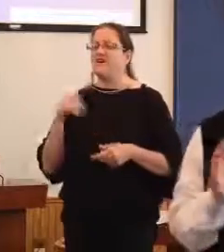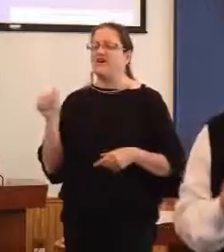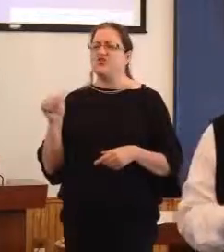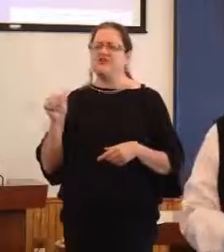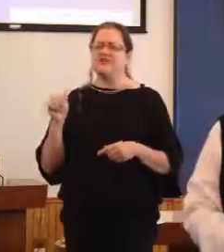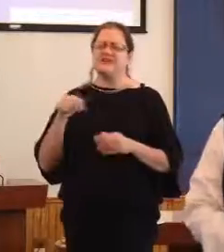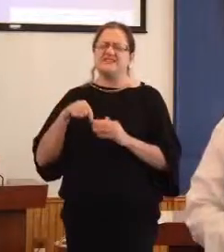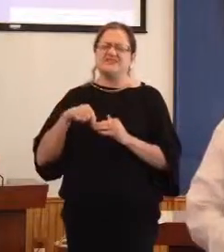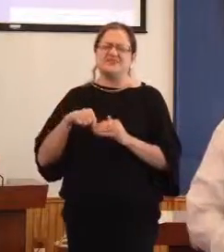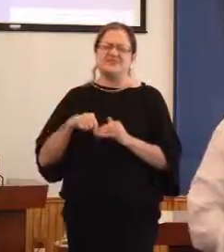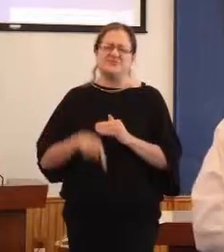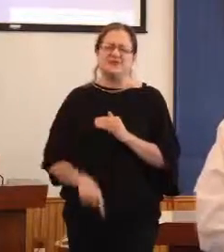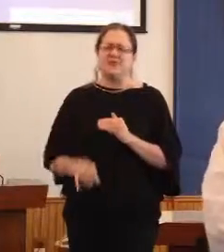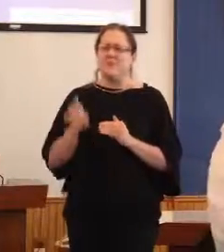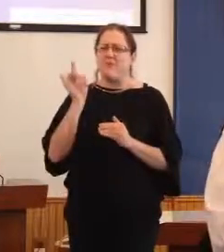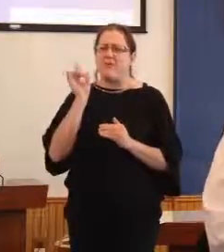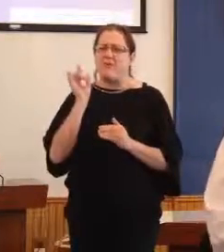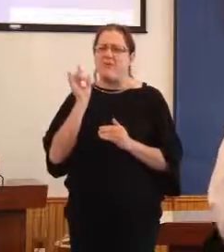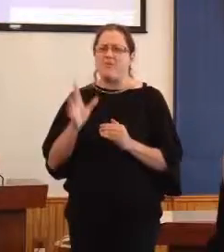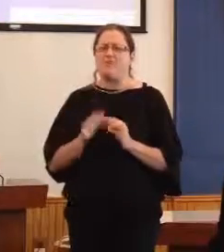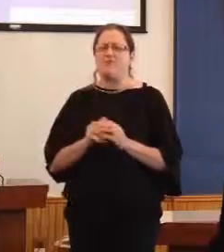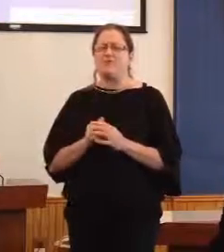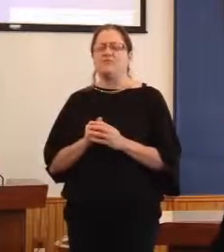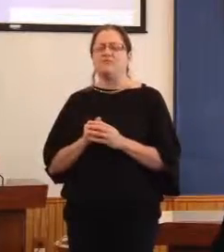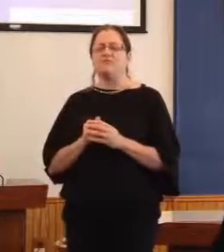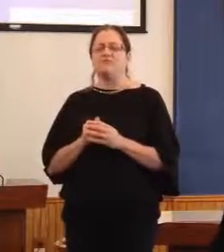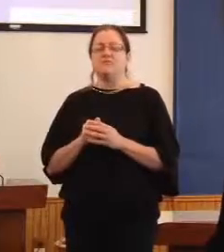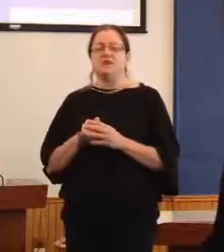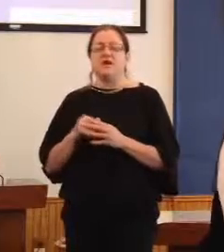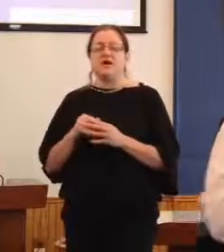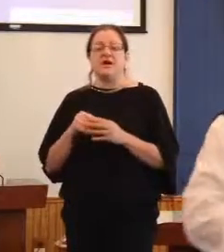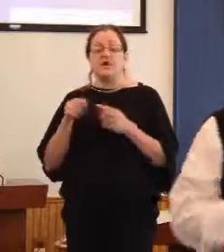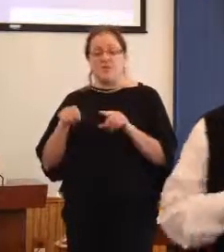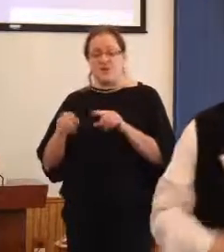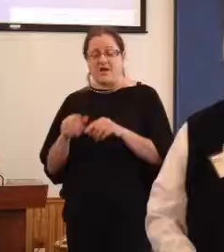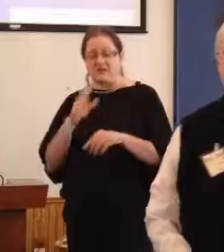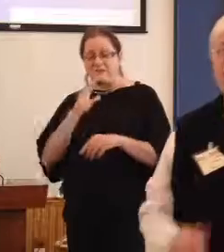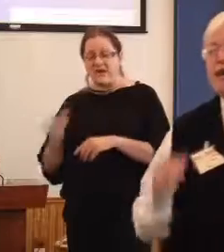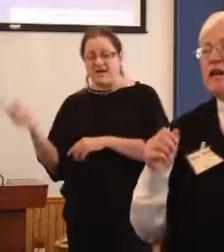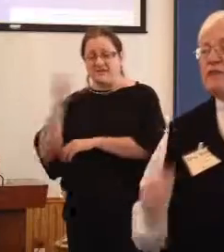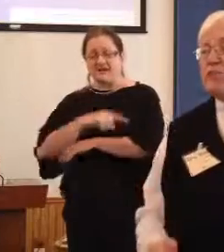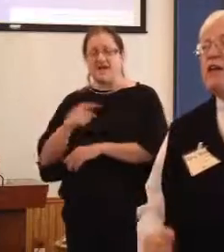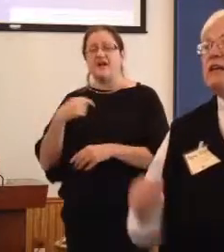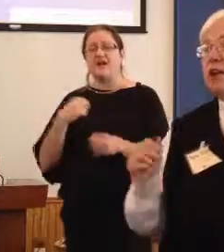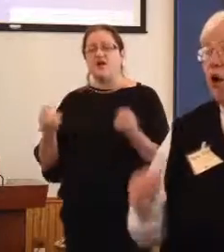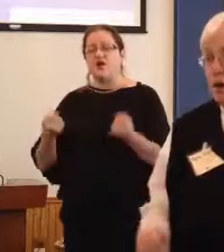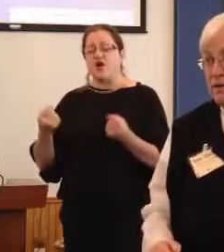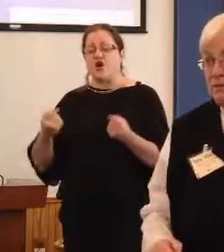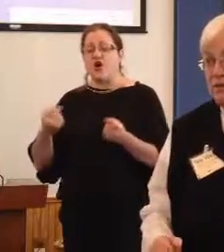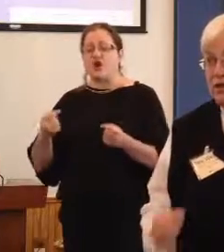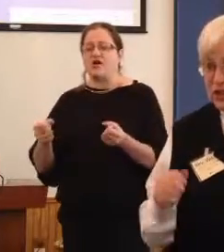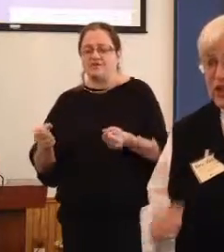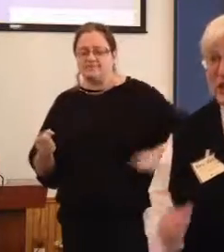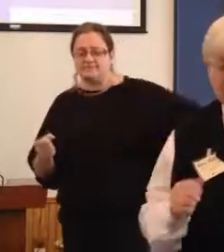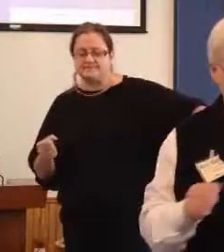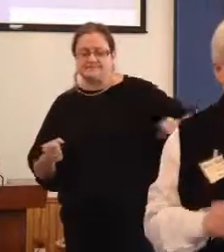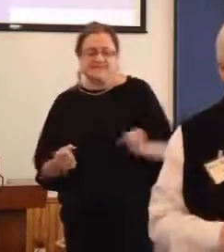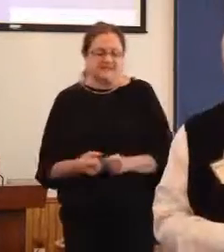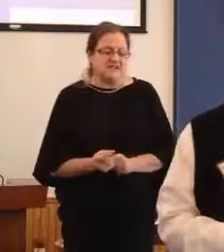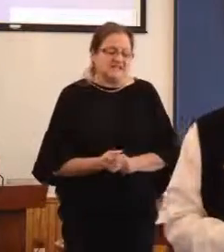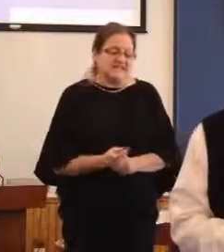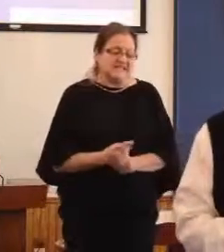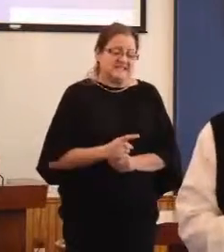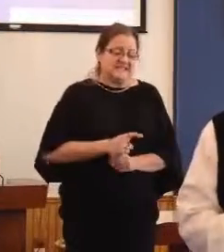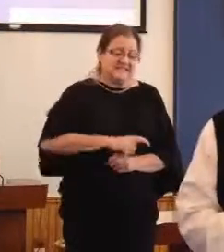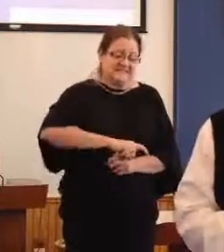arthritis, extreme. And on bad days, getting out of the car is really hard. Just getting out of the